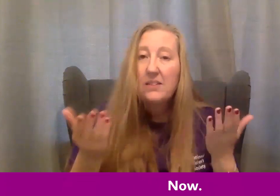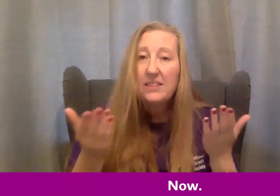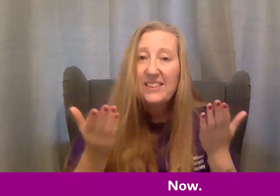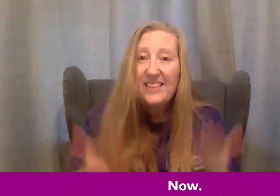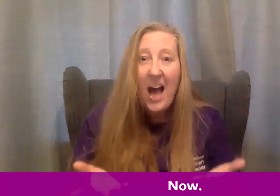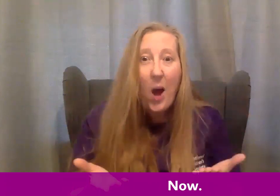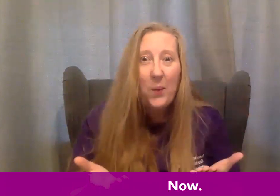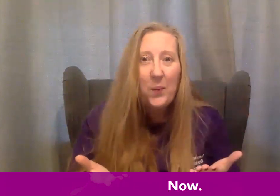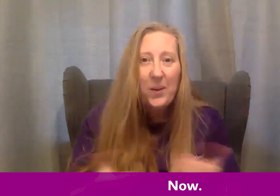Now.